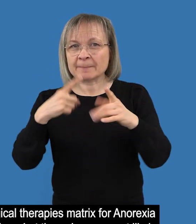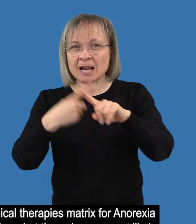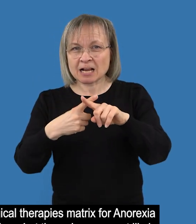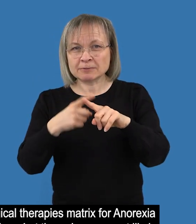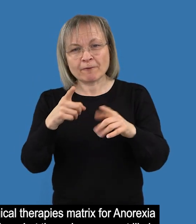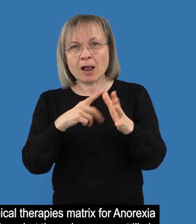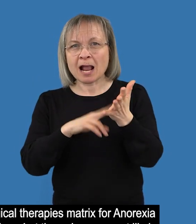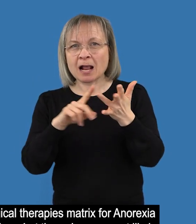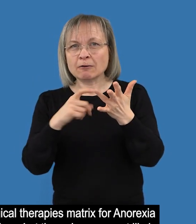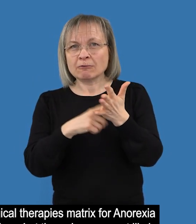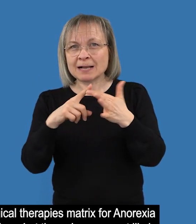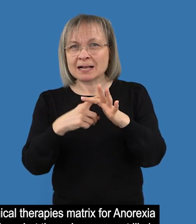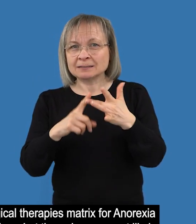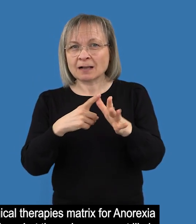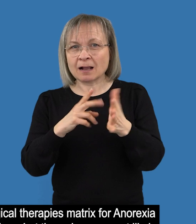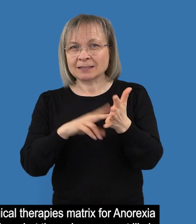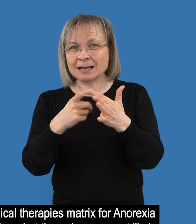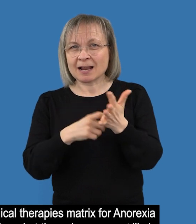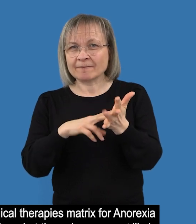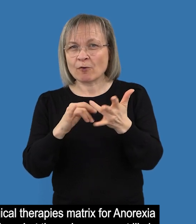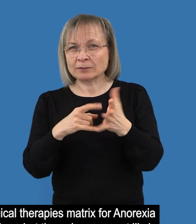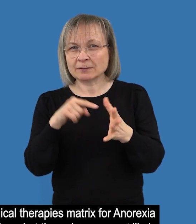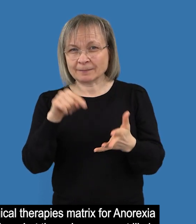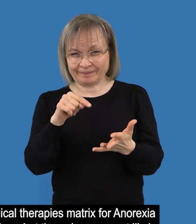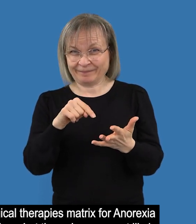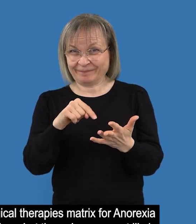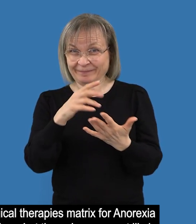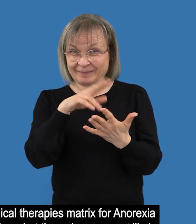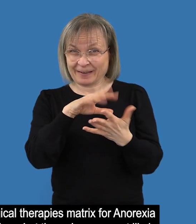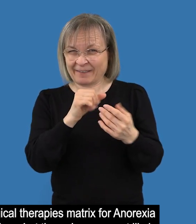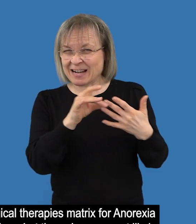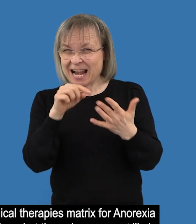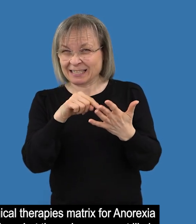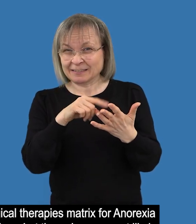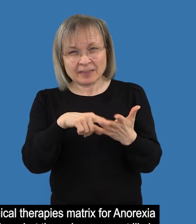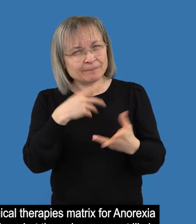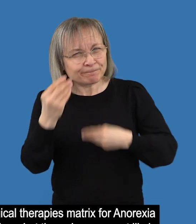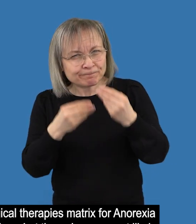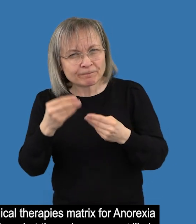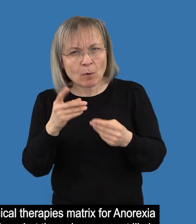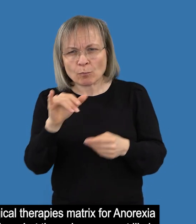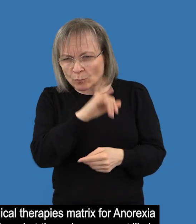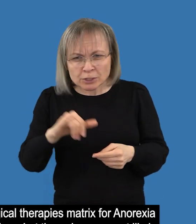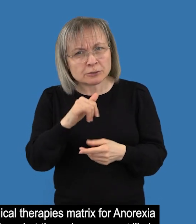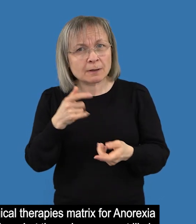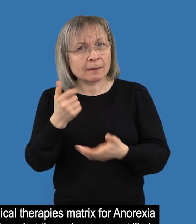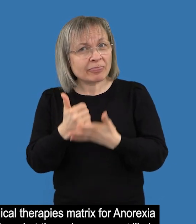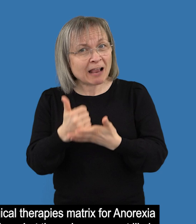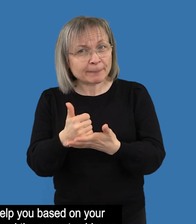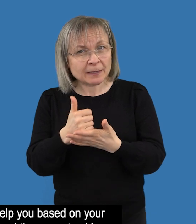The Psychological Therapies Matrix for Anorexia Nervosa explains what therapies are most likely to help you based on your